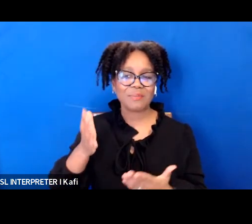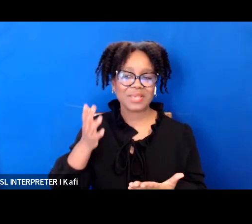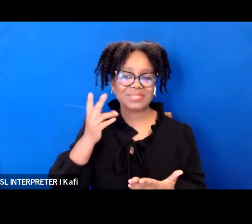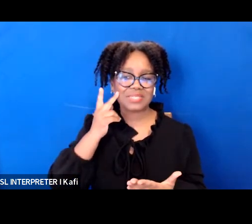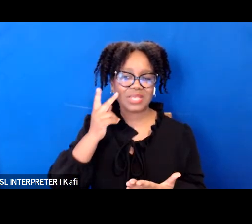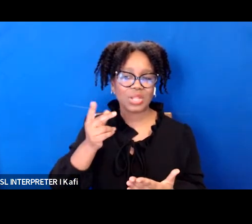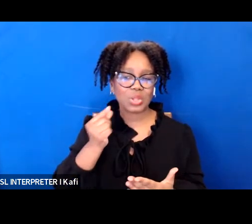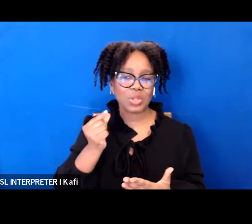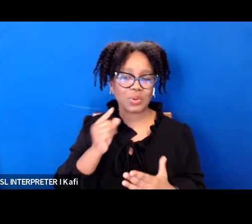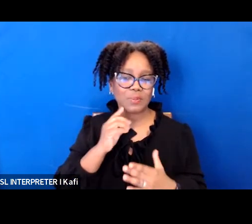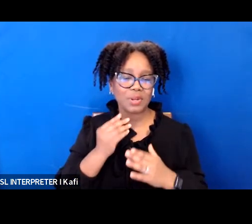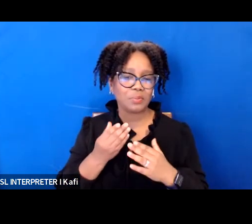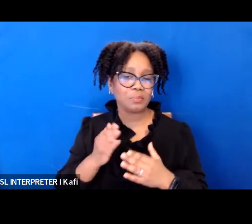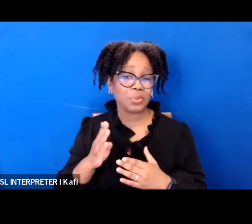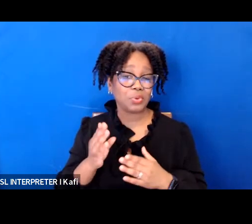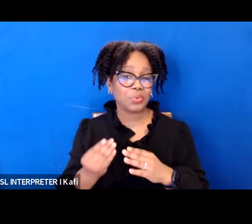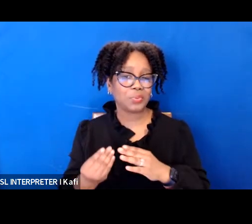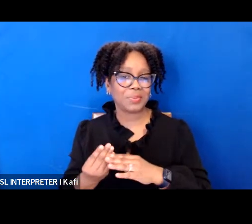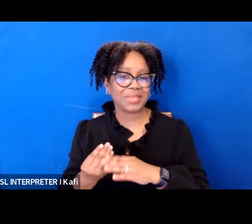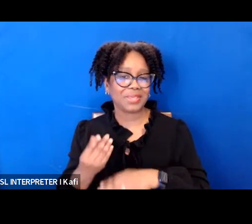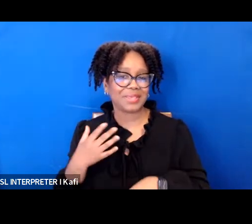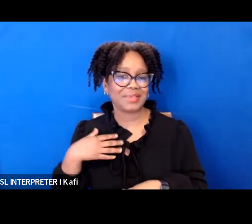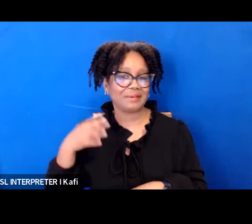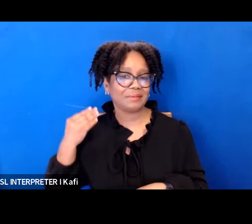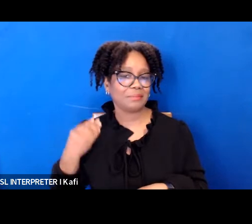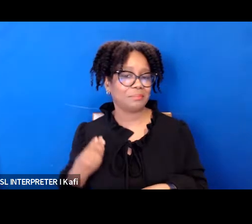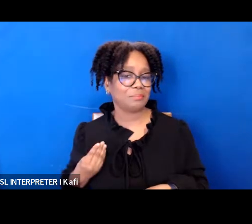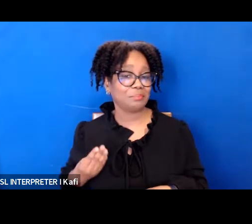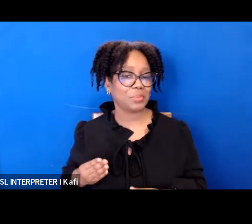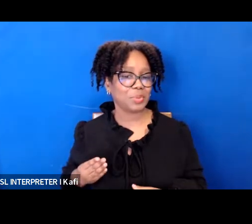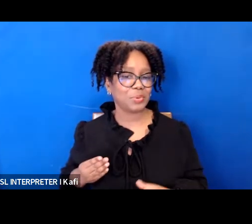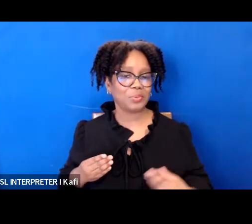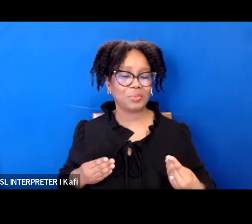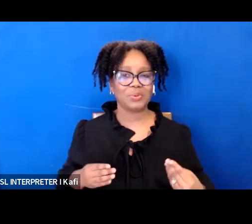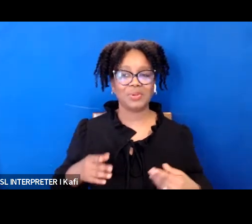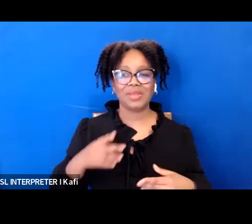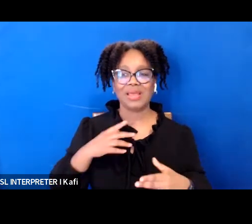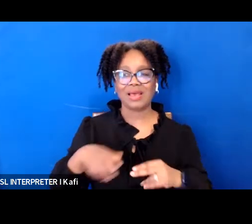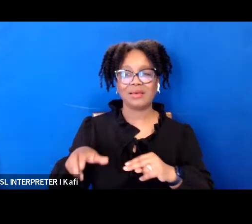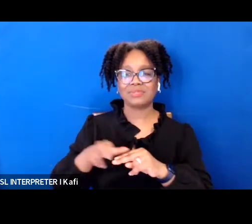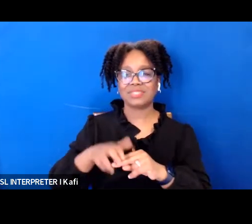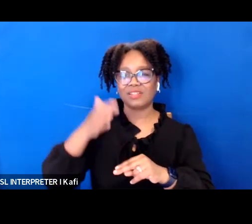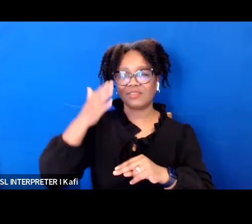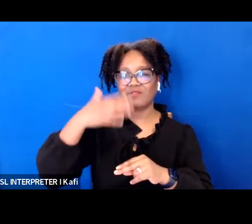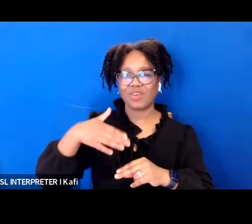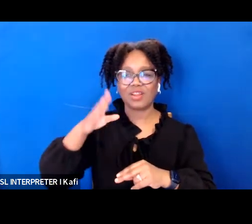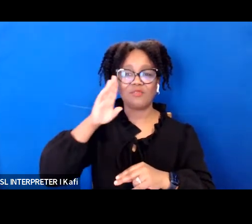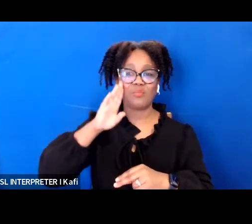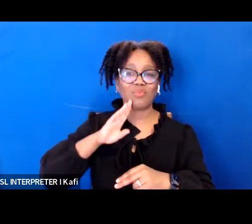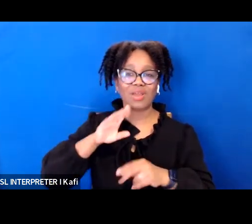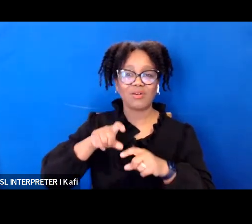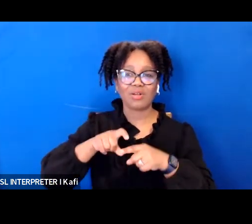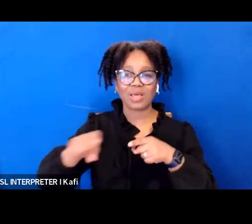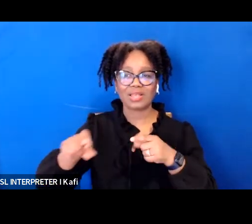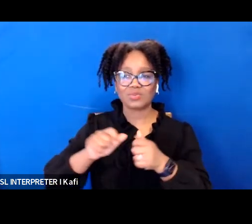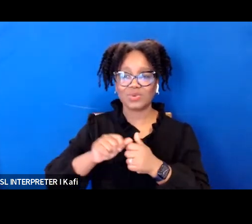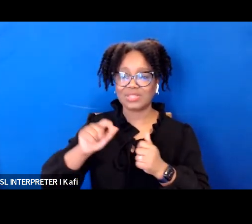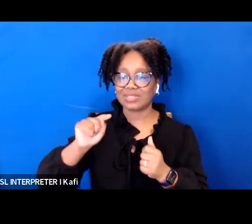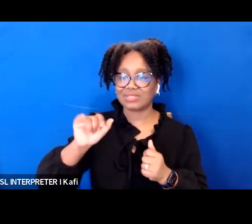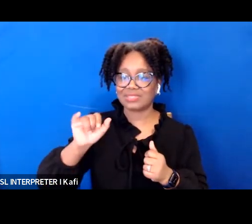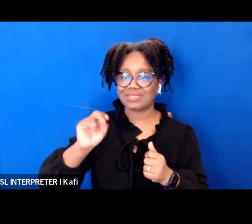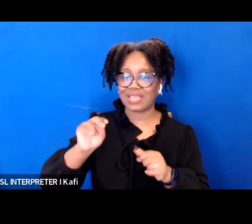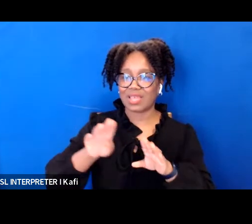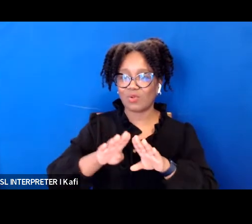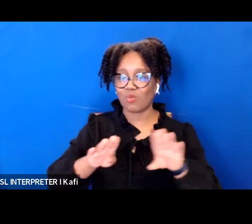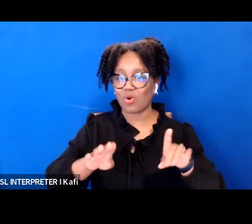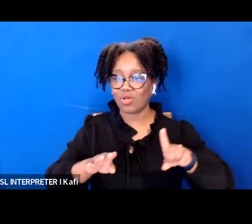in the background i'm just sitting in front of a brown closet with a tan wall to the side and a few clothes on the other